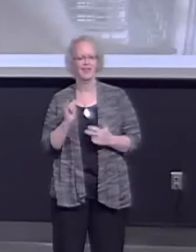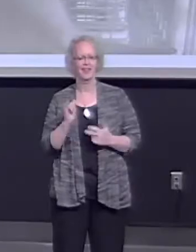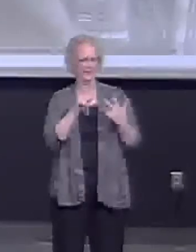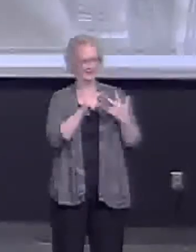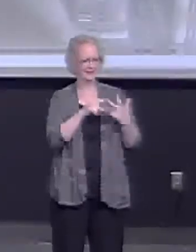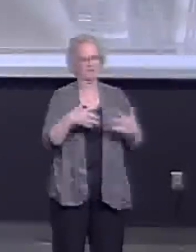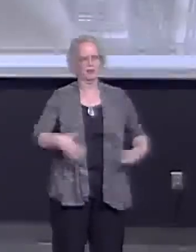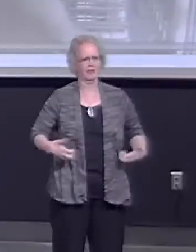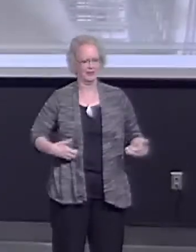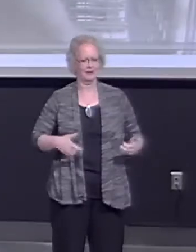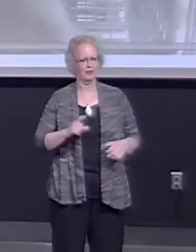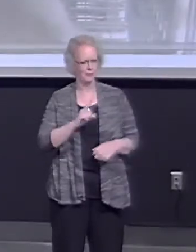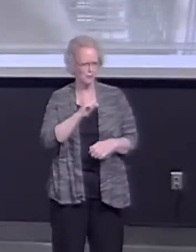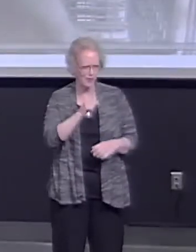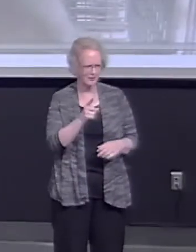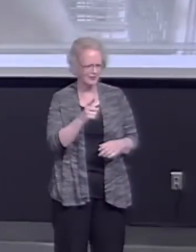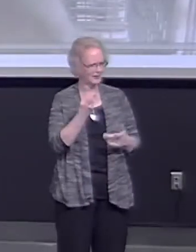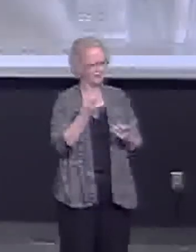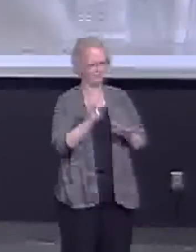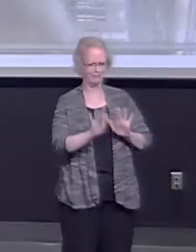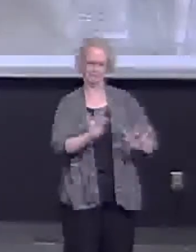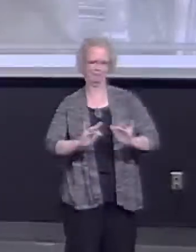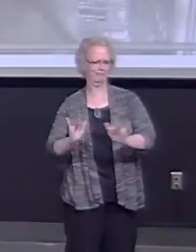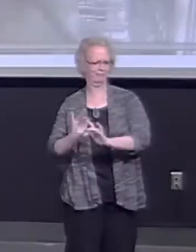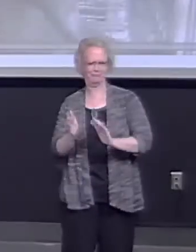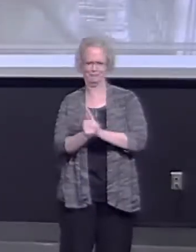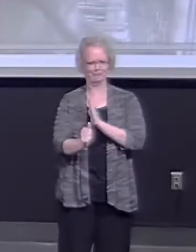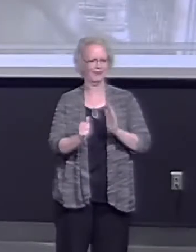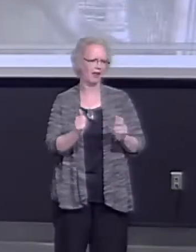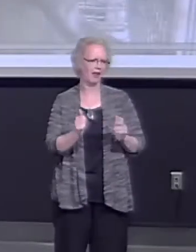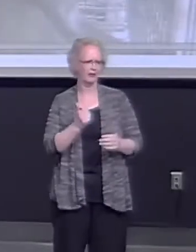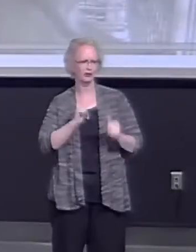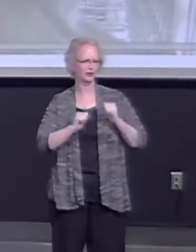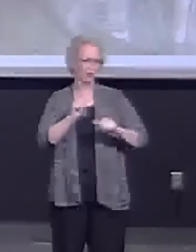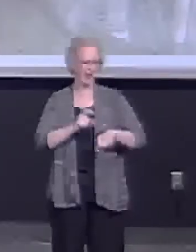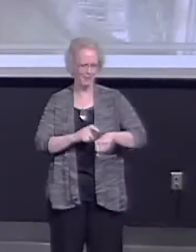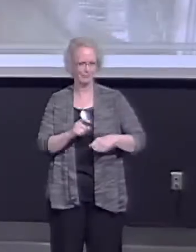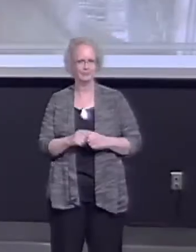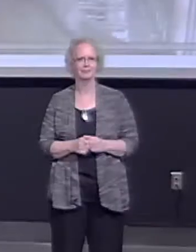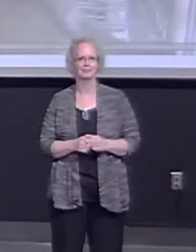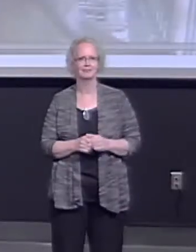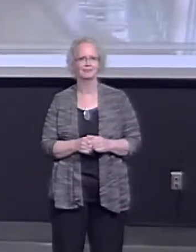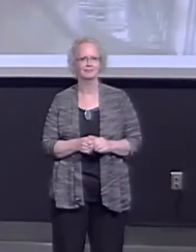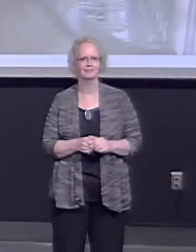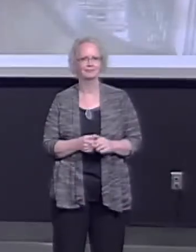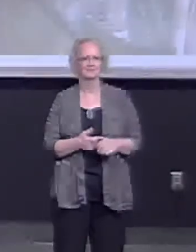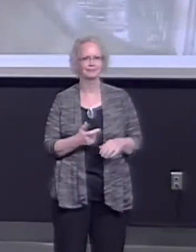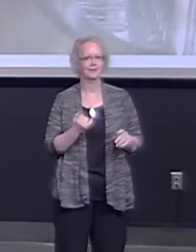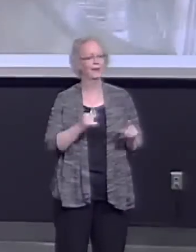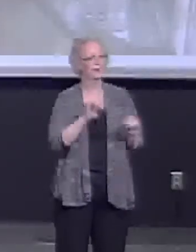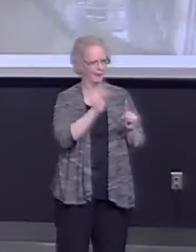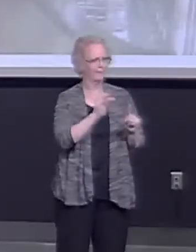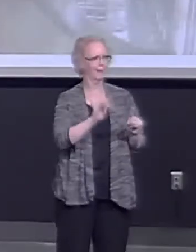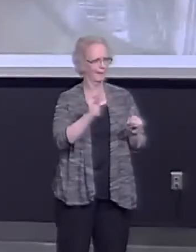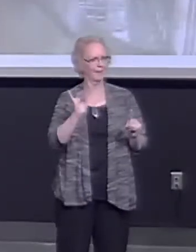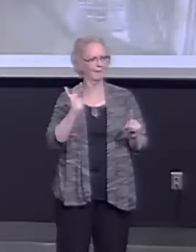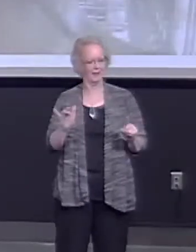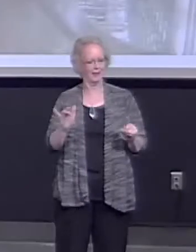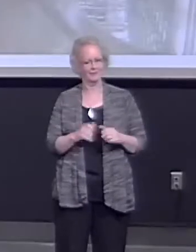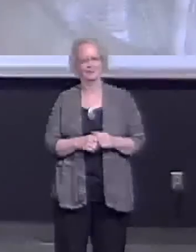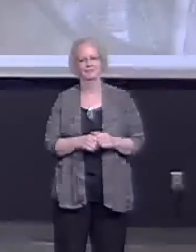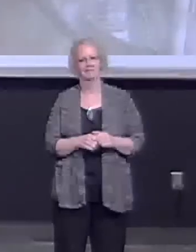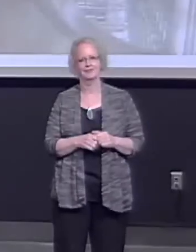very articulate after a short time, although she was a little squeamish in other ways.